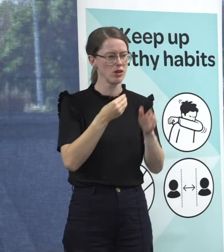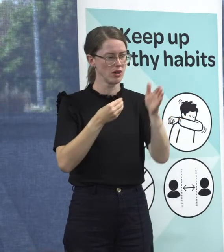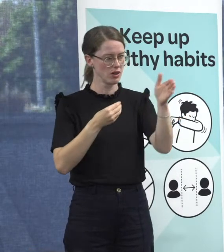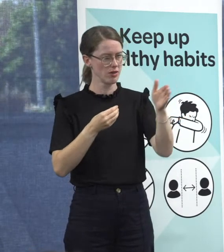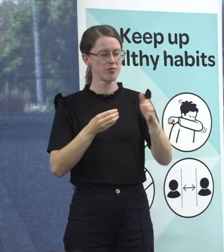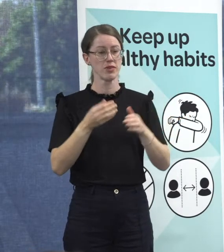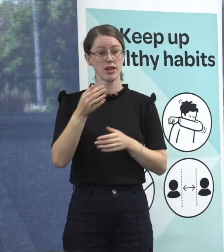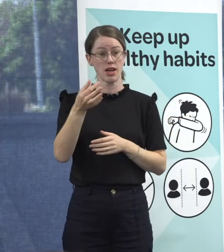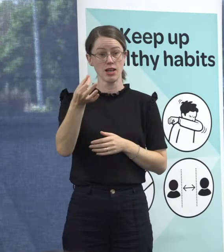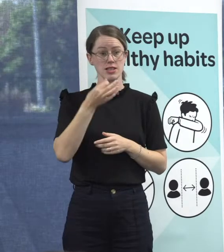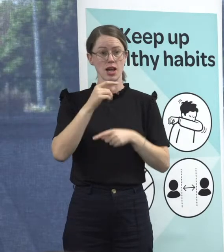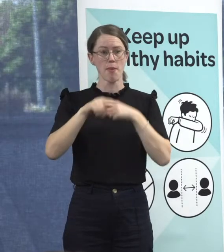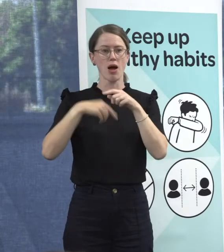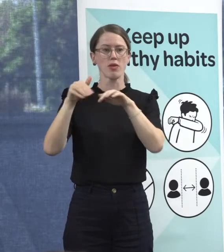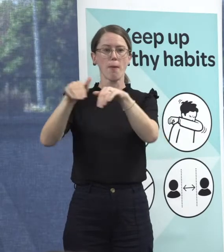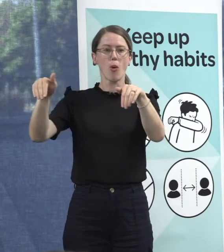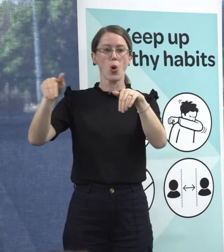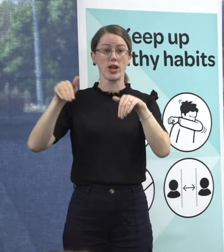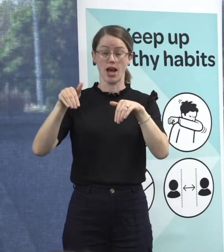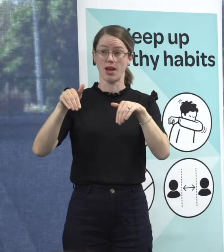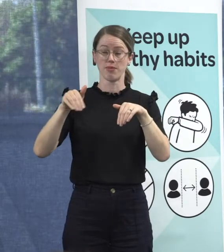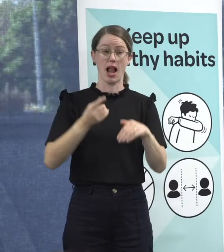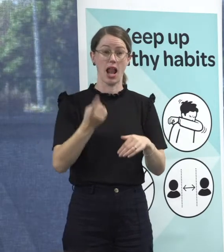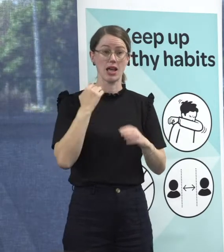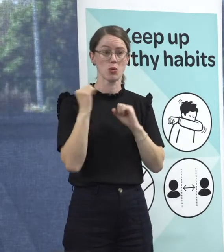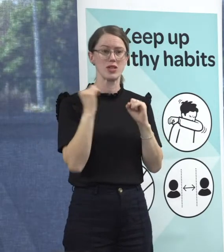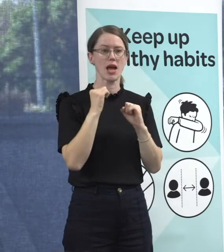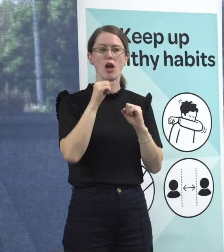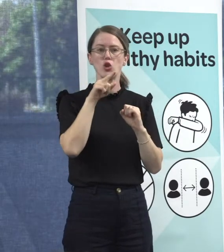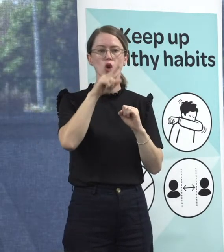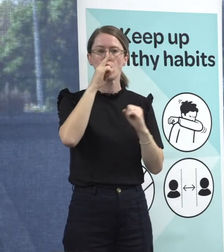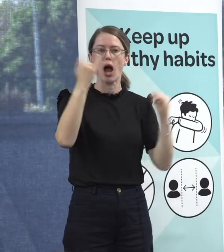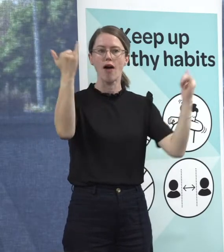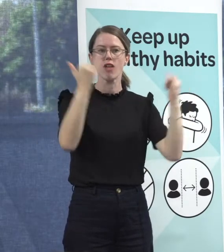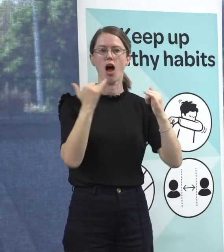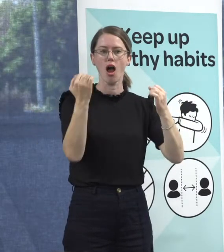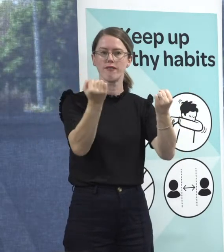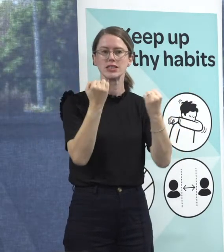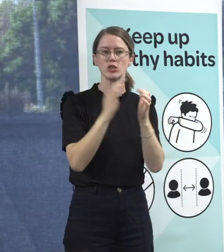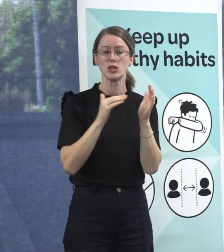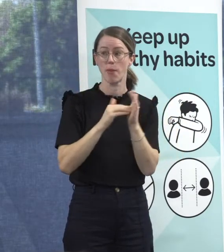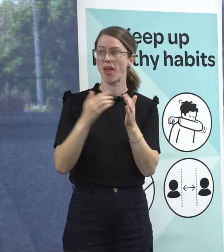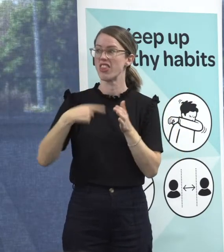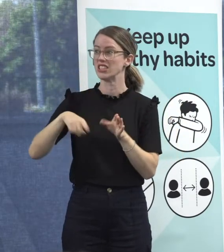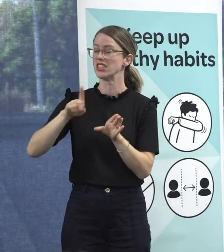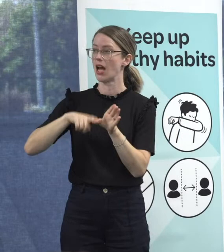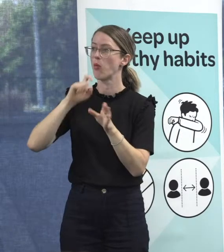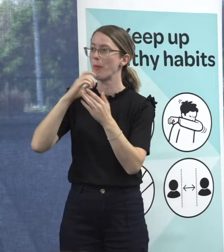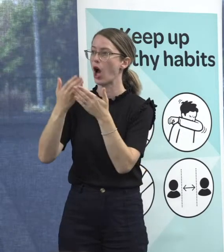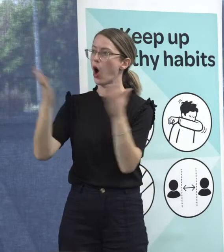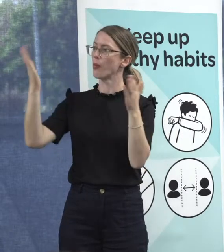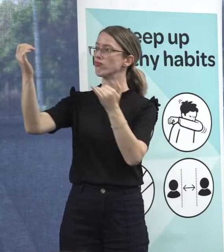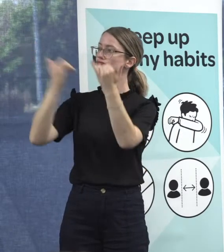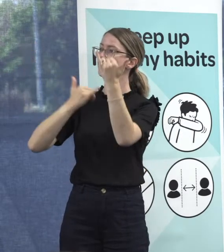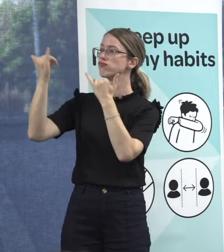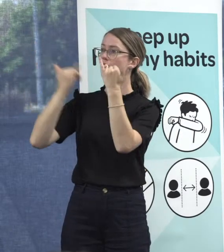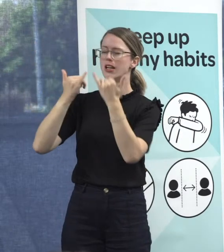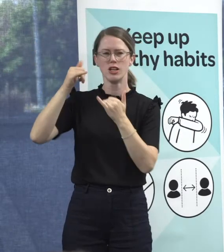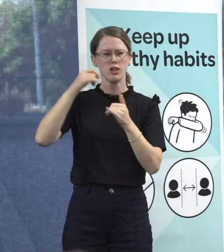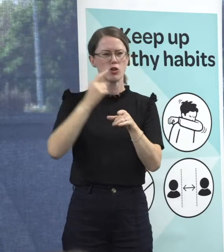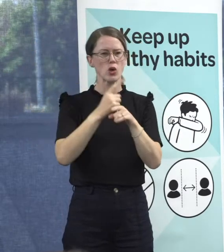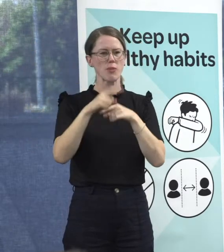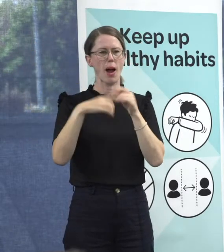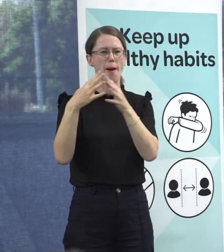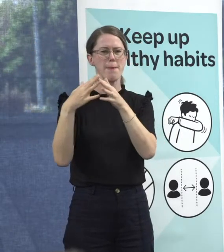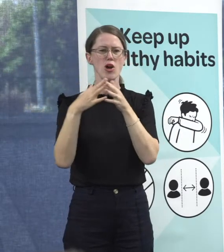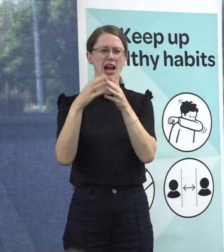modelling? You know, last winter our borders were shut. This year we've got people coming in. You just spoke about how that variant is spreading through the states. They're all